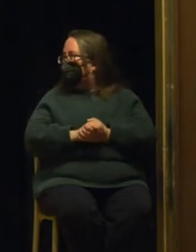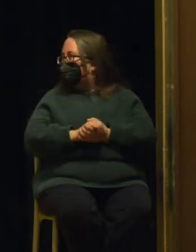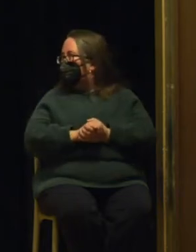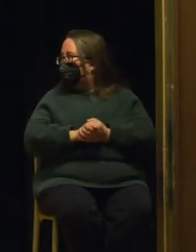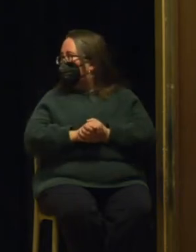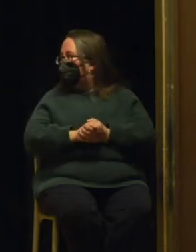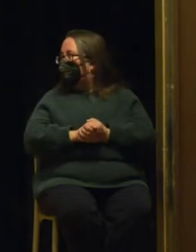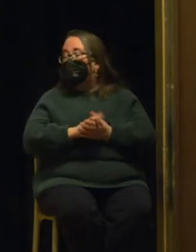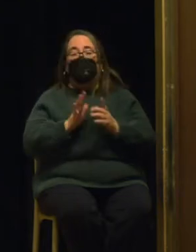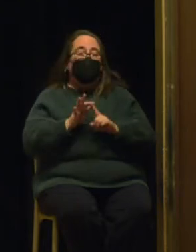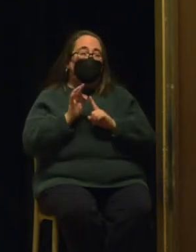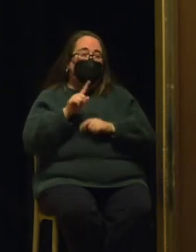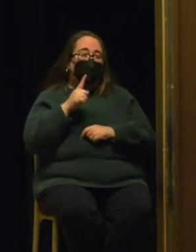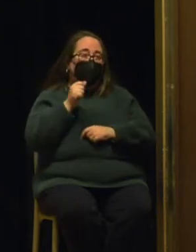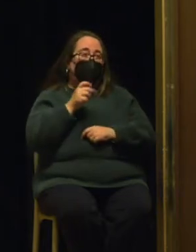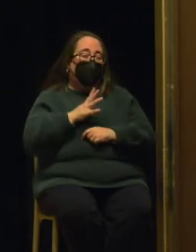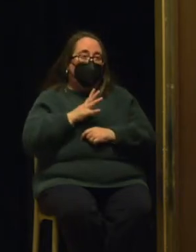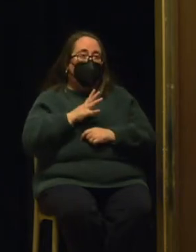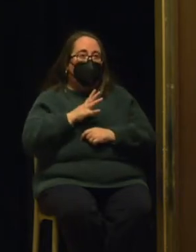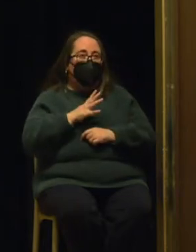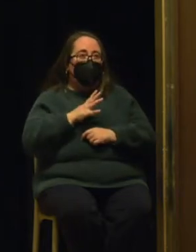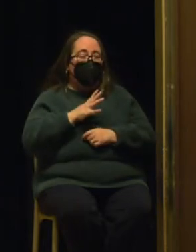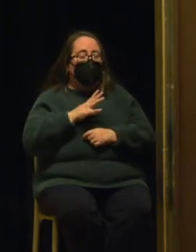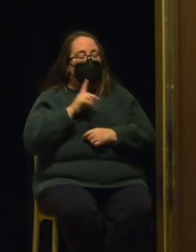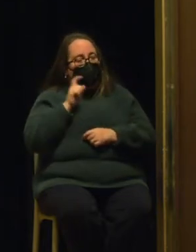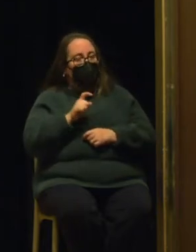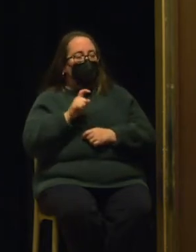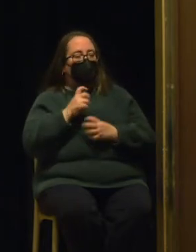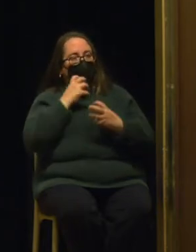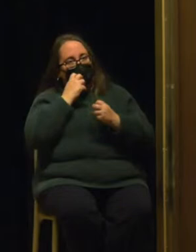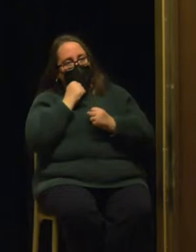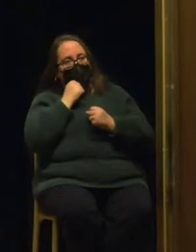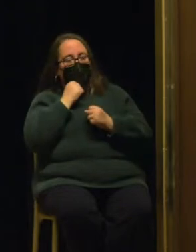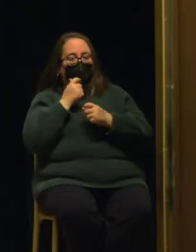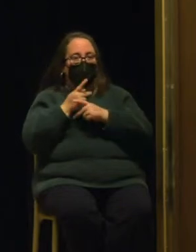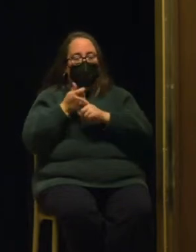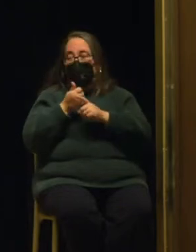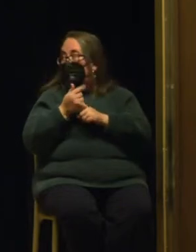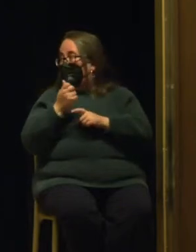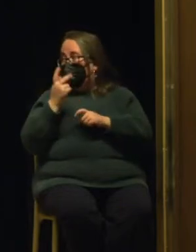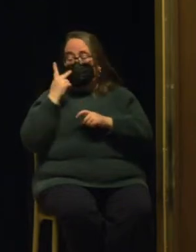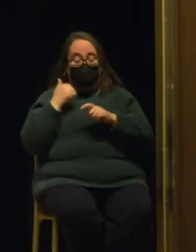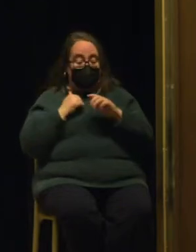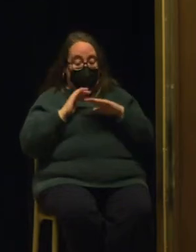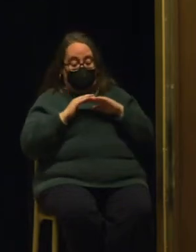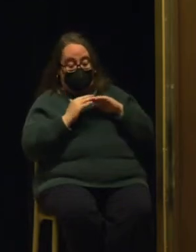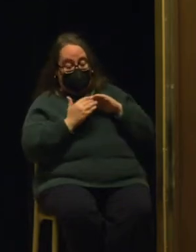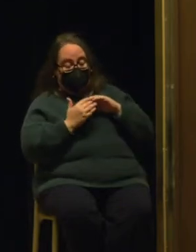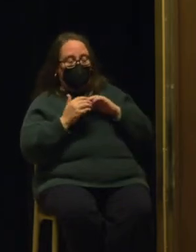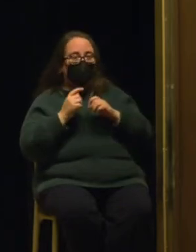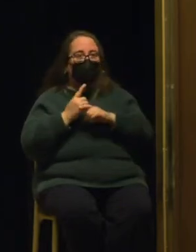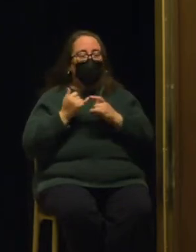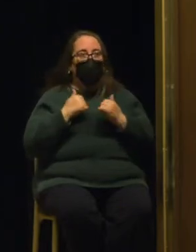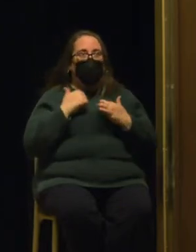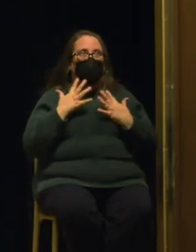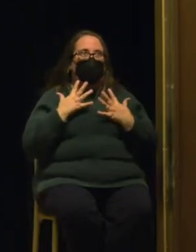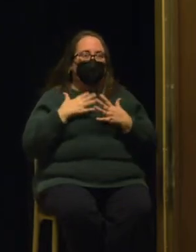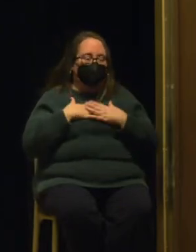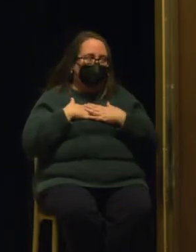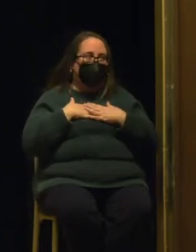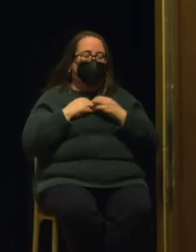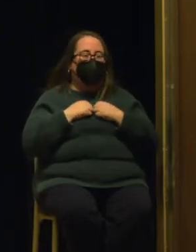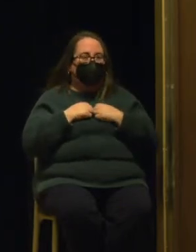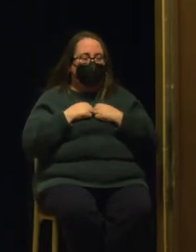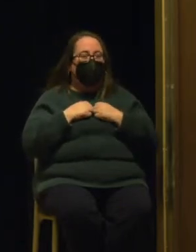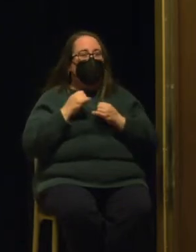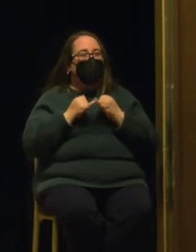especially as Black women. That's the thing we leave to. If you could see my nails right now, I'm embarrassed because that's the last